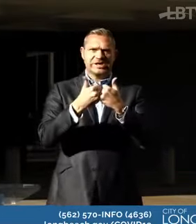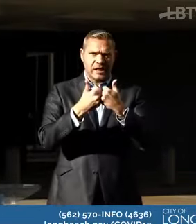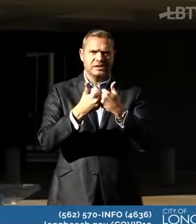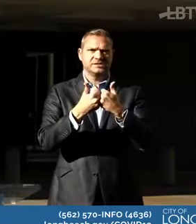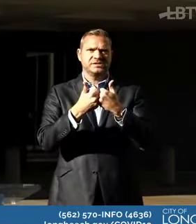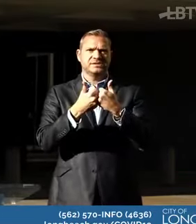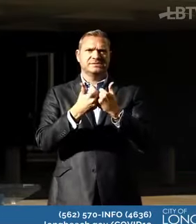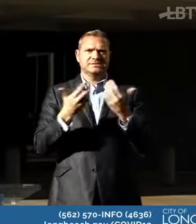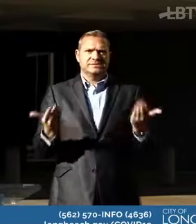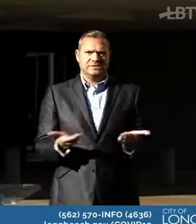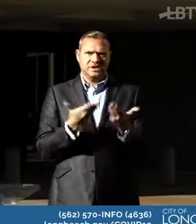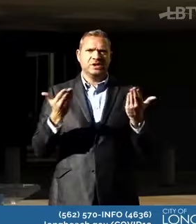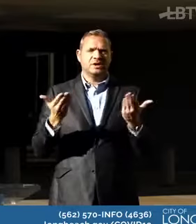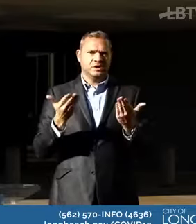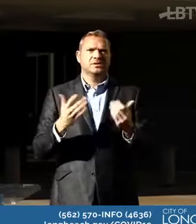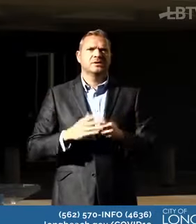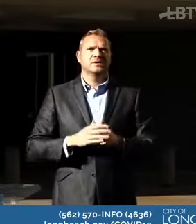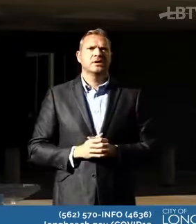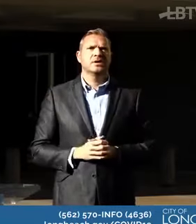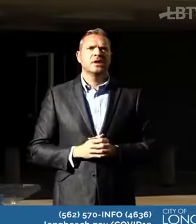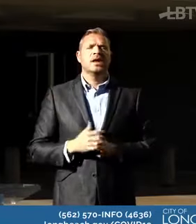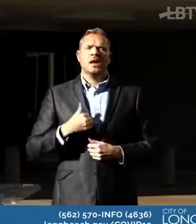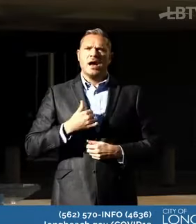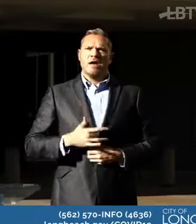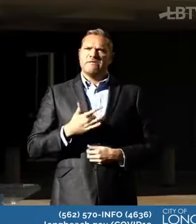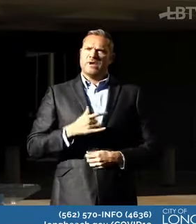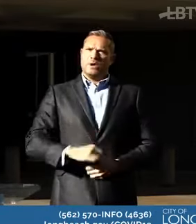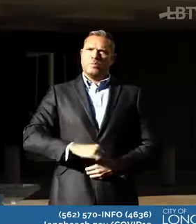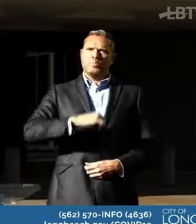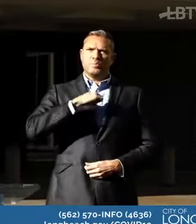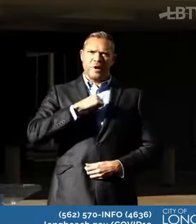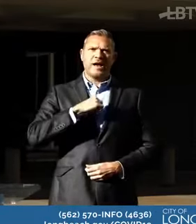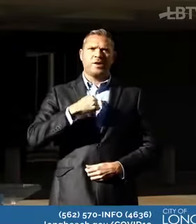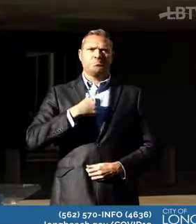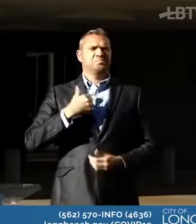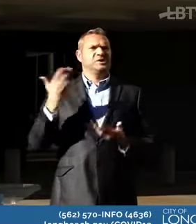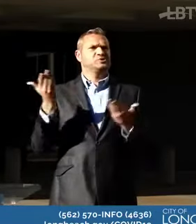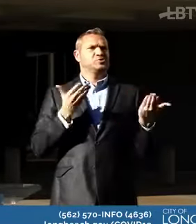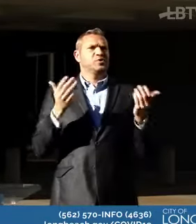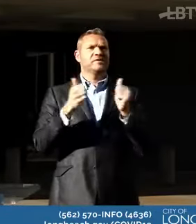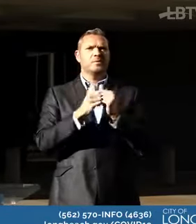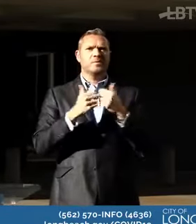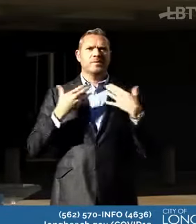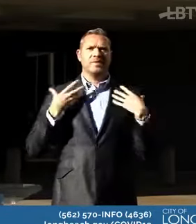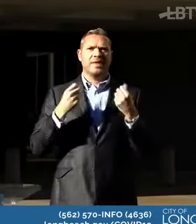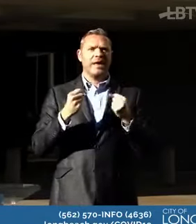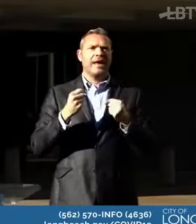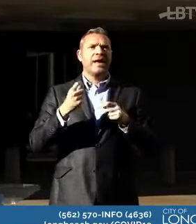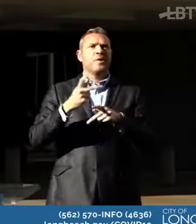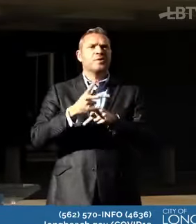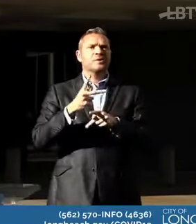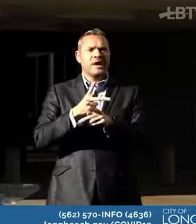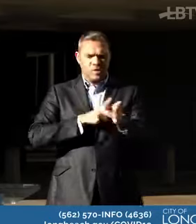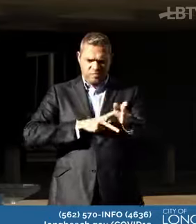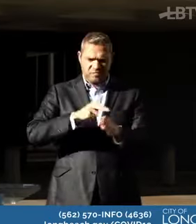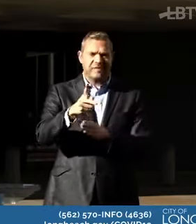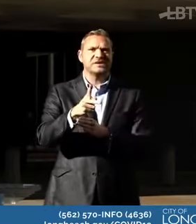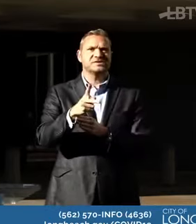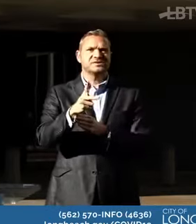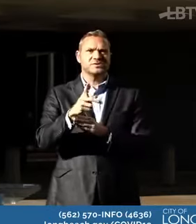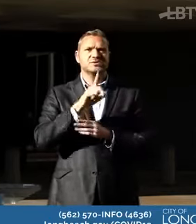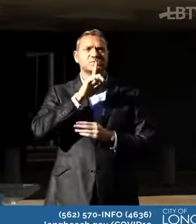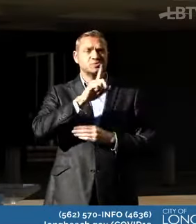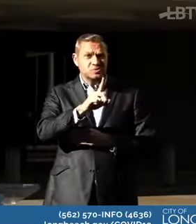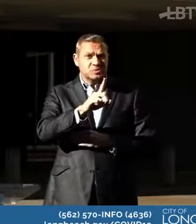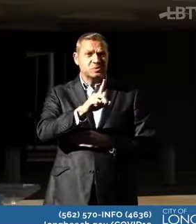disruption. I am proud to serve with our healthcare professionals who have been at the forefront of this transformation in the midst of